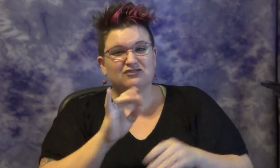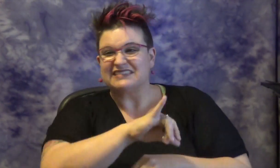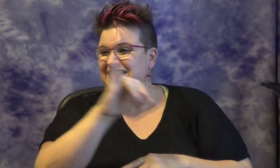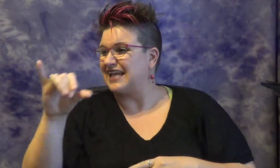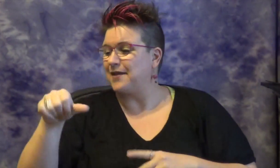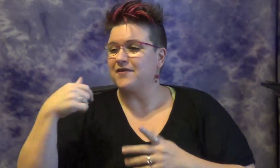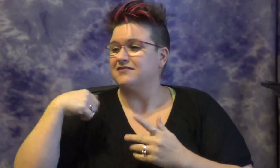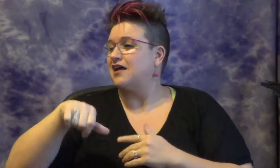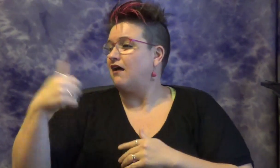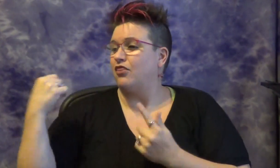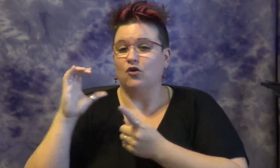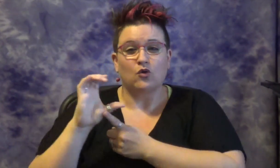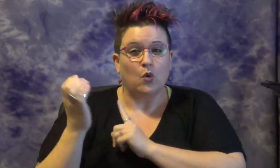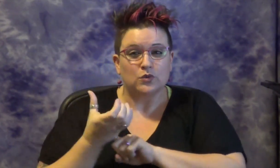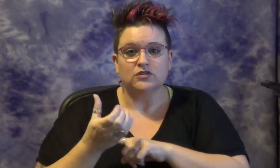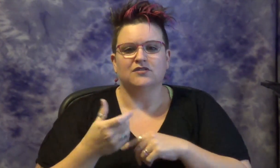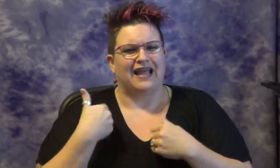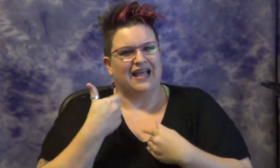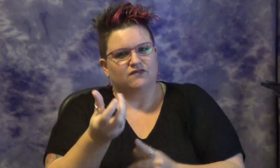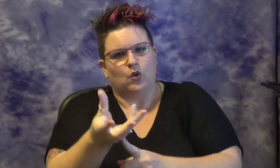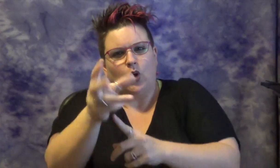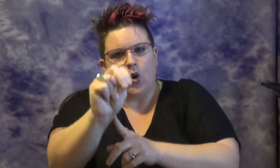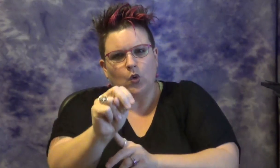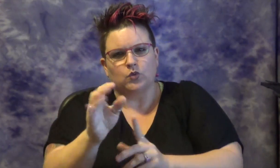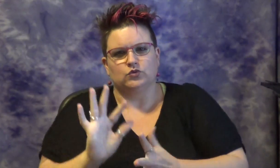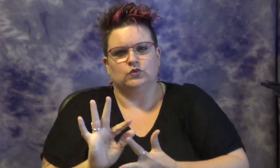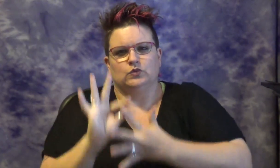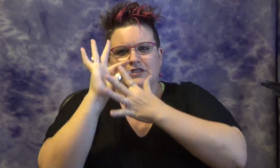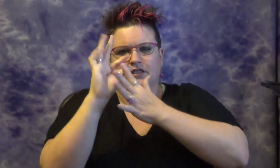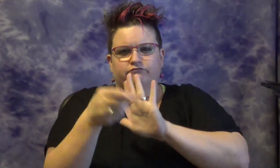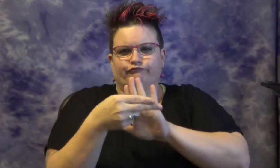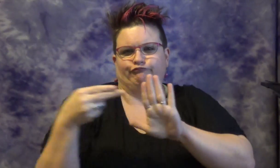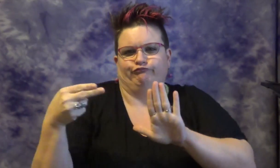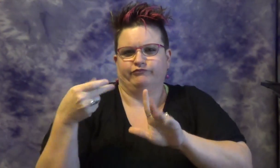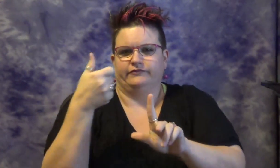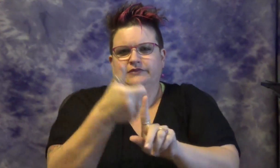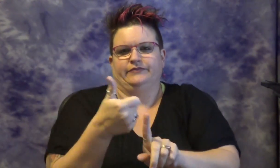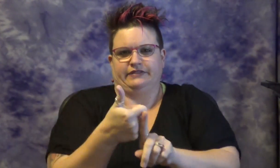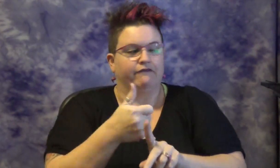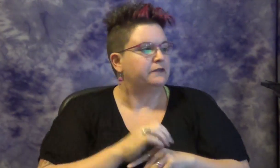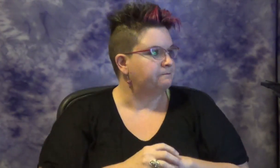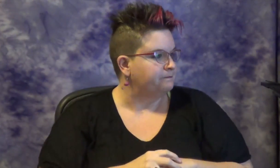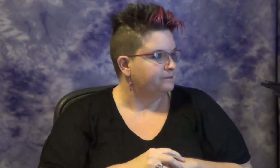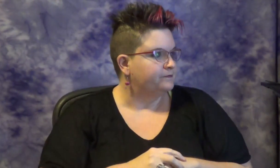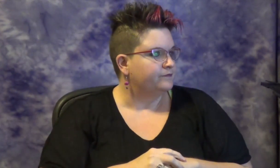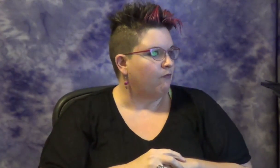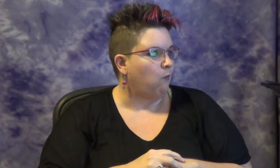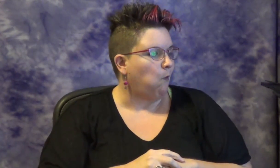As a deaf person, they have their own labels and identity